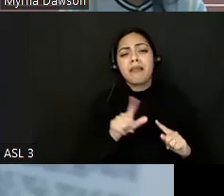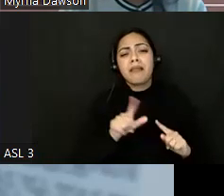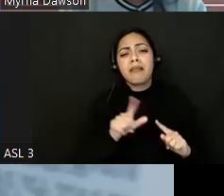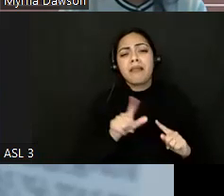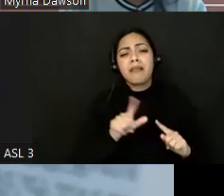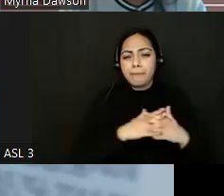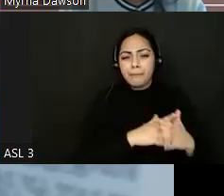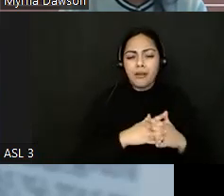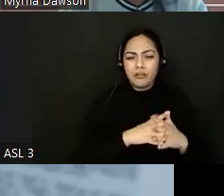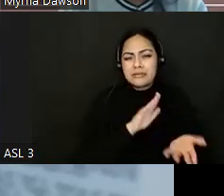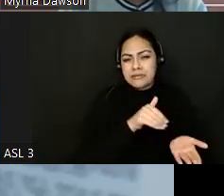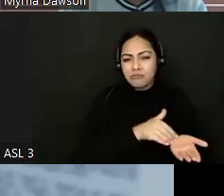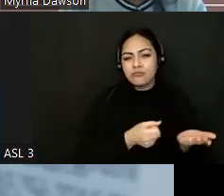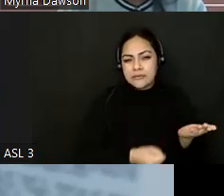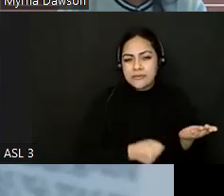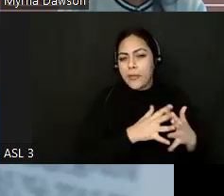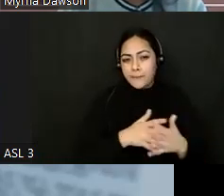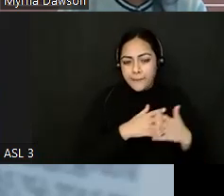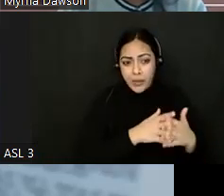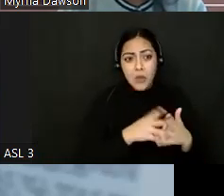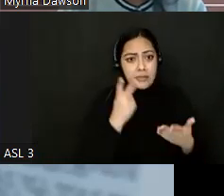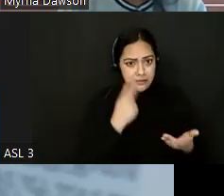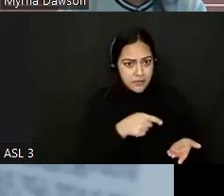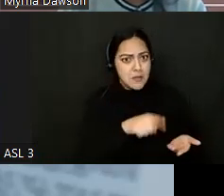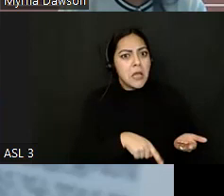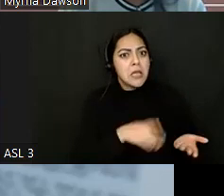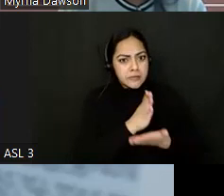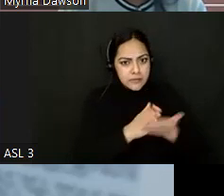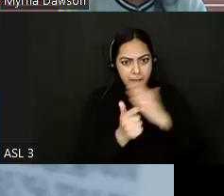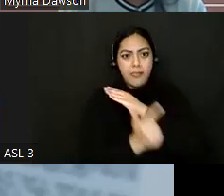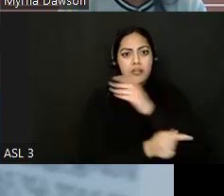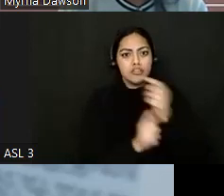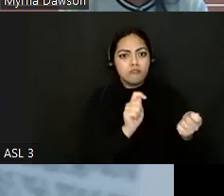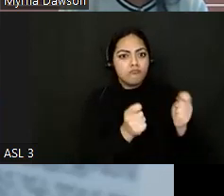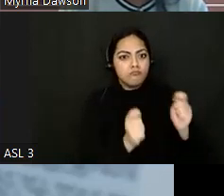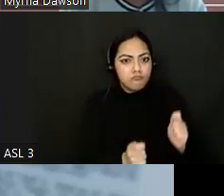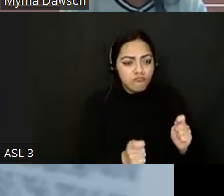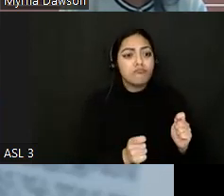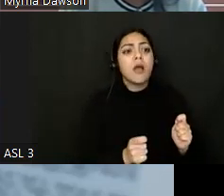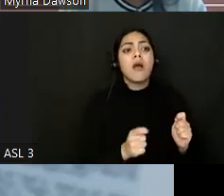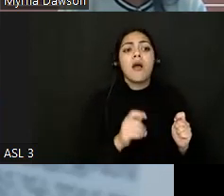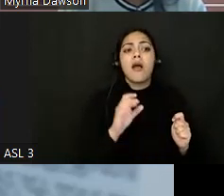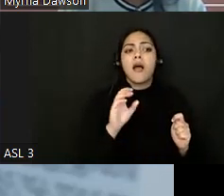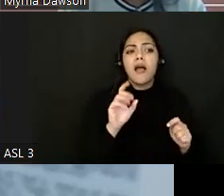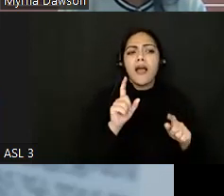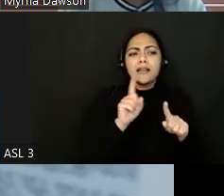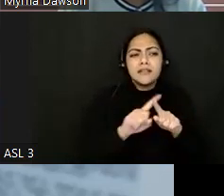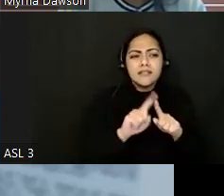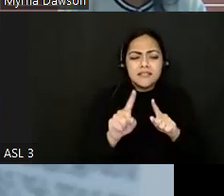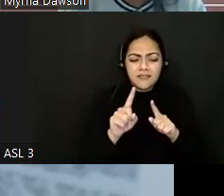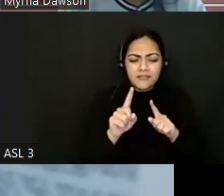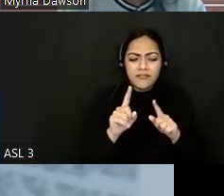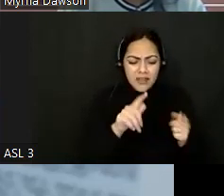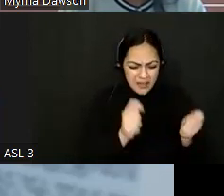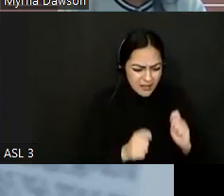several years, we've seen some amendments to femicide legislation or offenses being pulled back, reducing somewhat